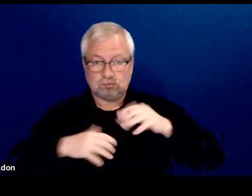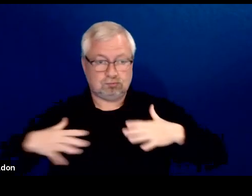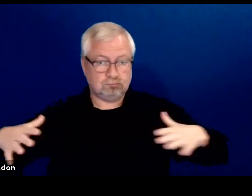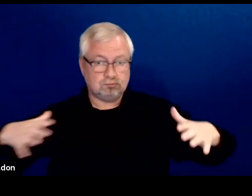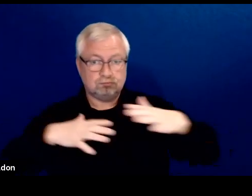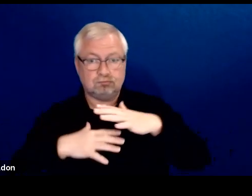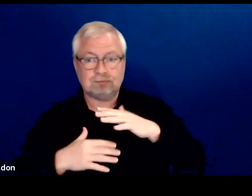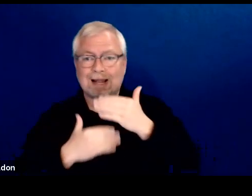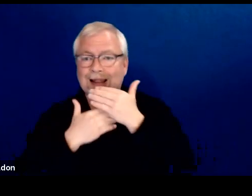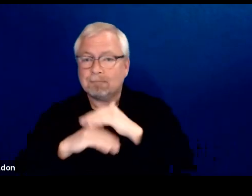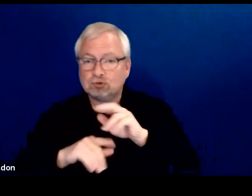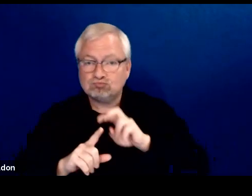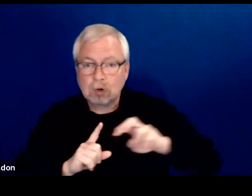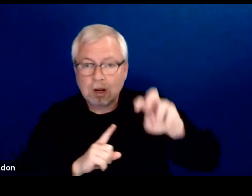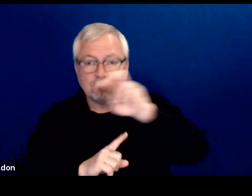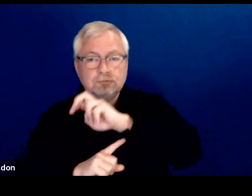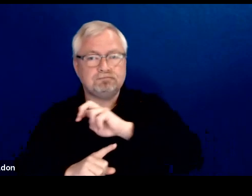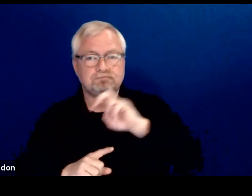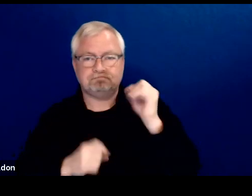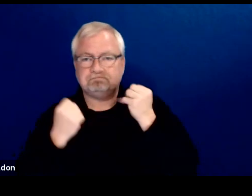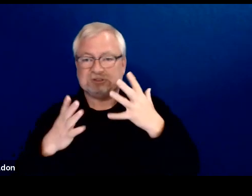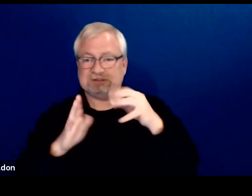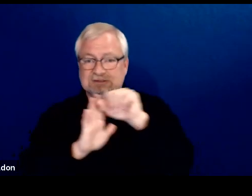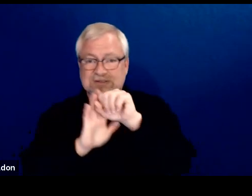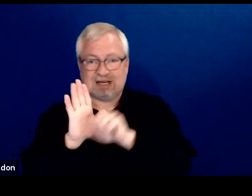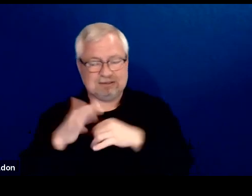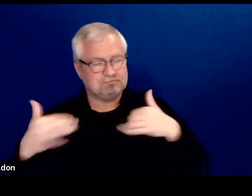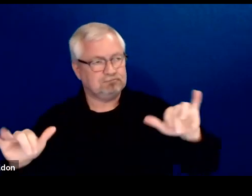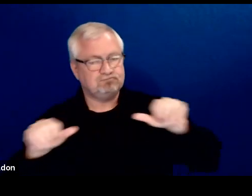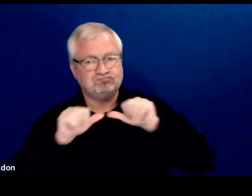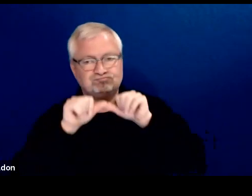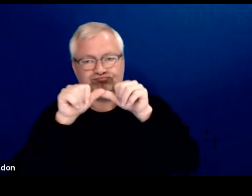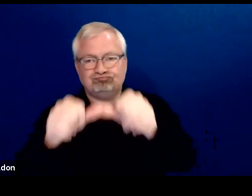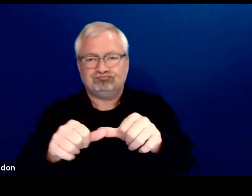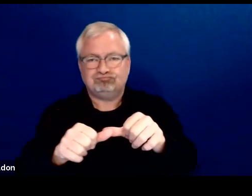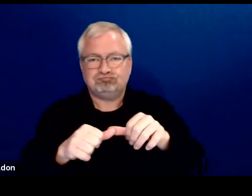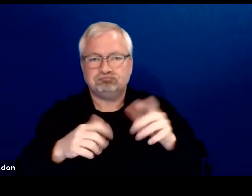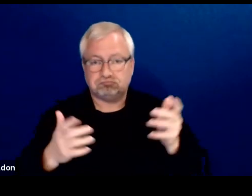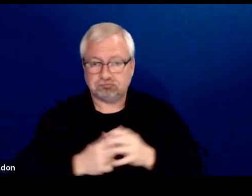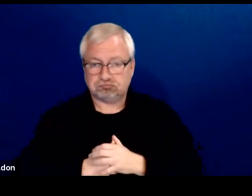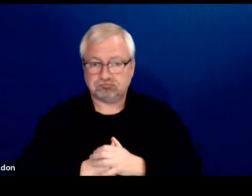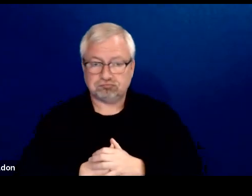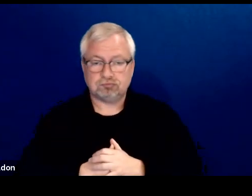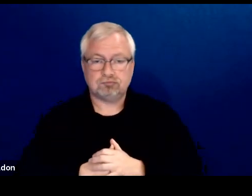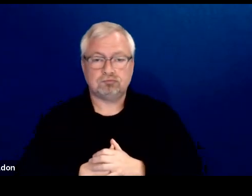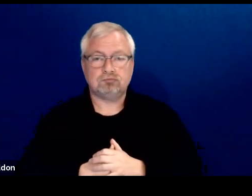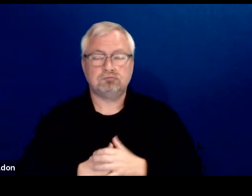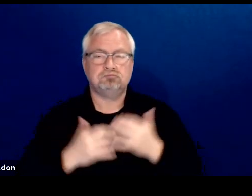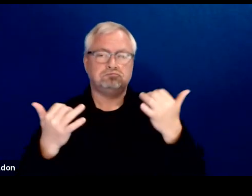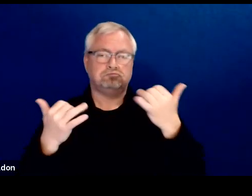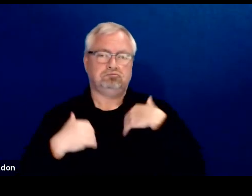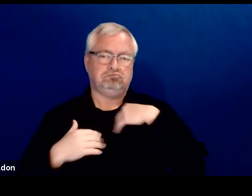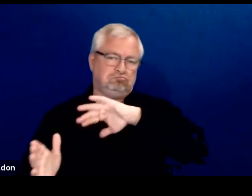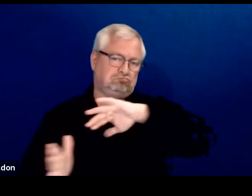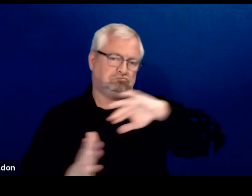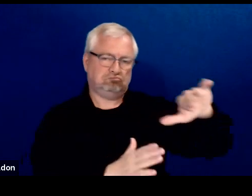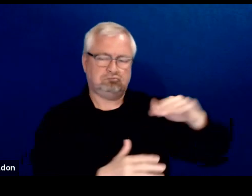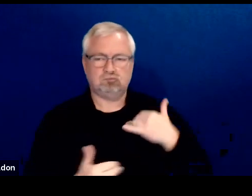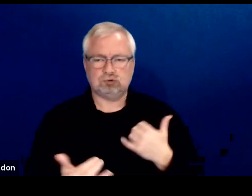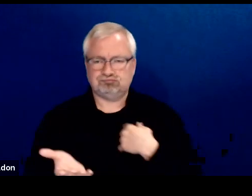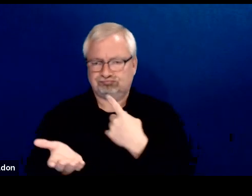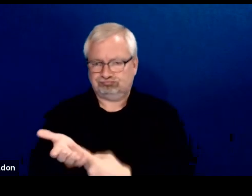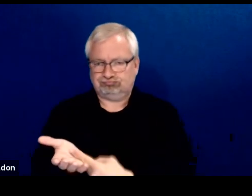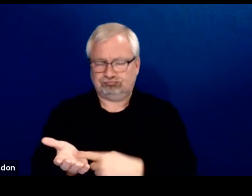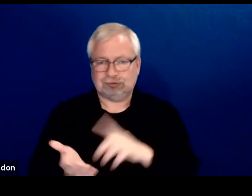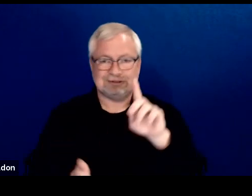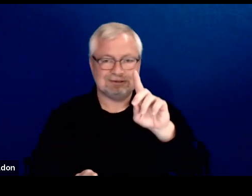states have continued to do this. Now, I want to take you through some of the data and some of the things that we're putting together. And for those of you at home, if you're seeing what's on